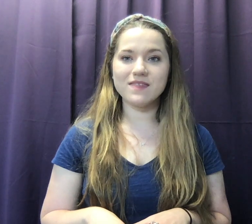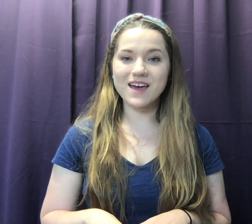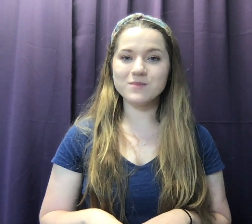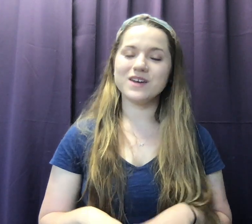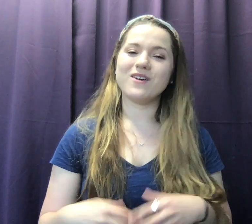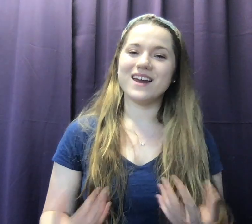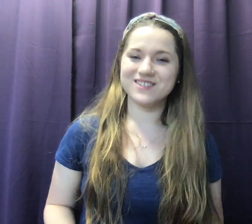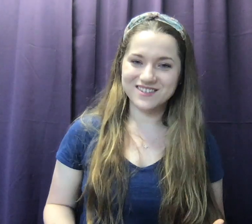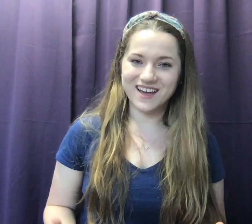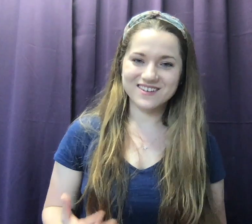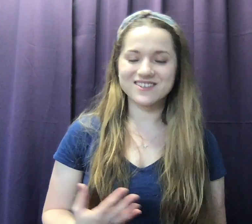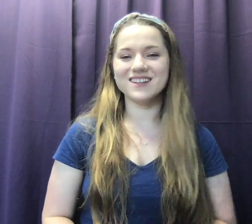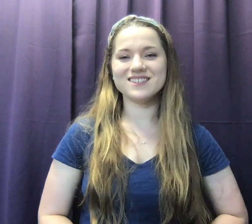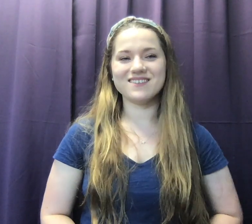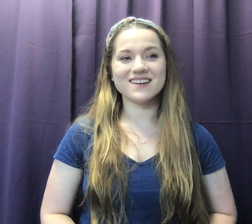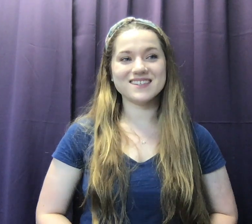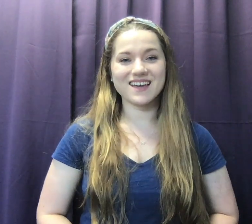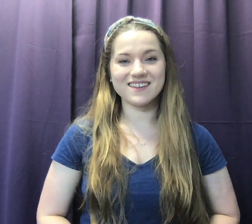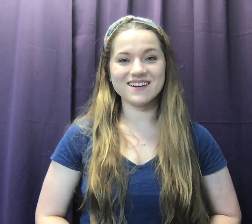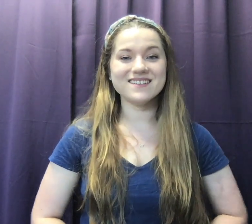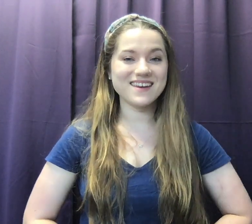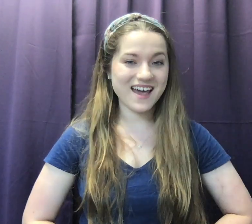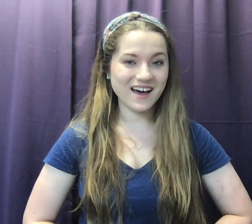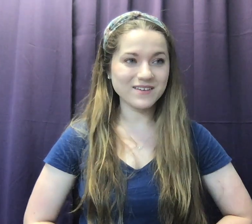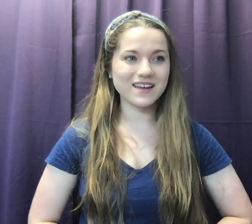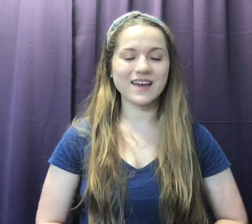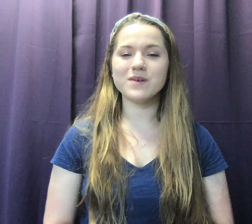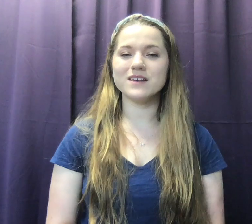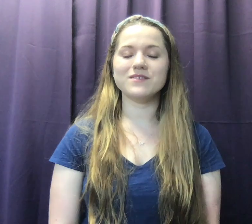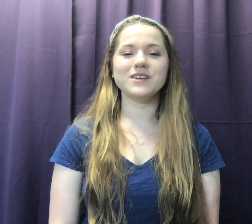then we can go ahead and do it together. So let's do that together now. And again, pause if you need.